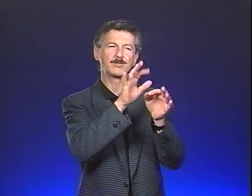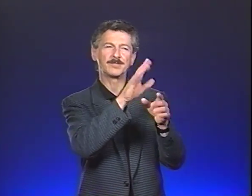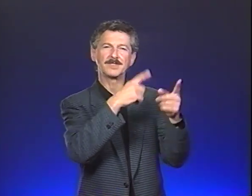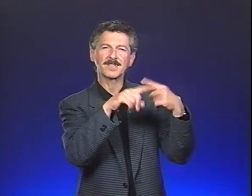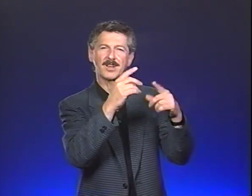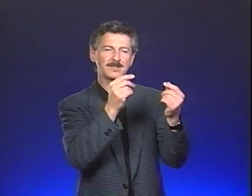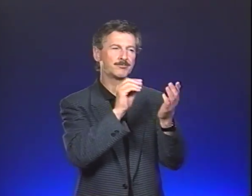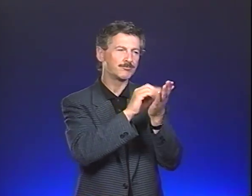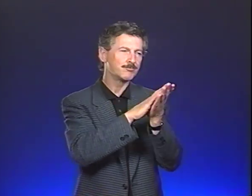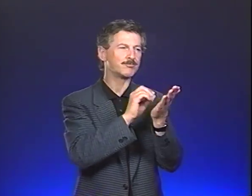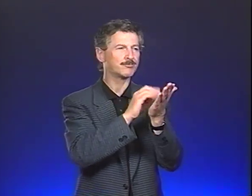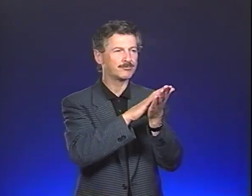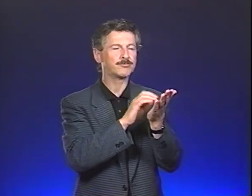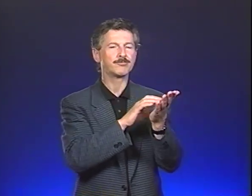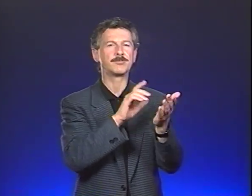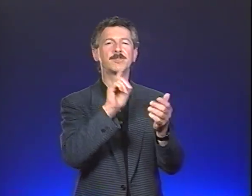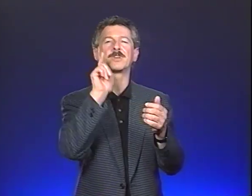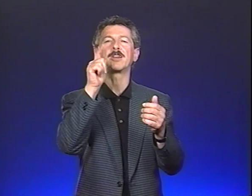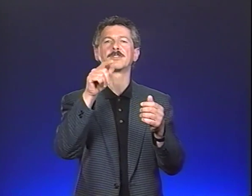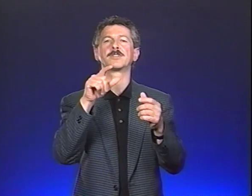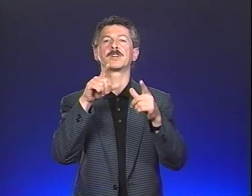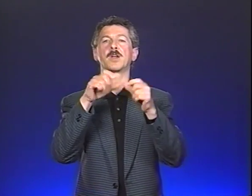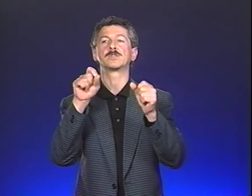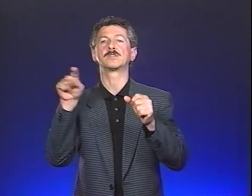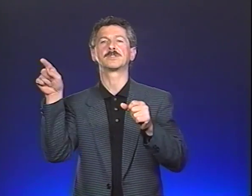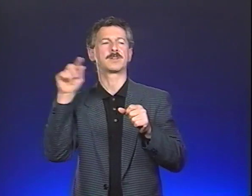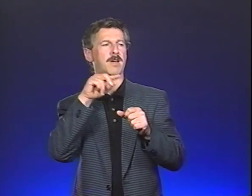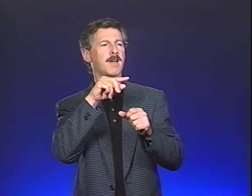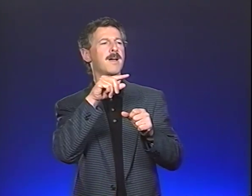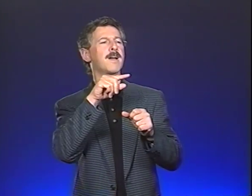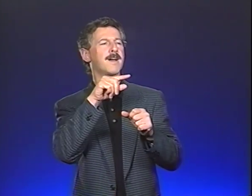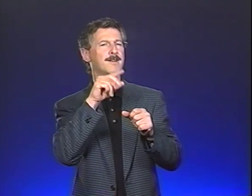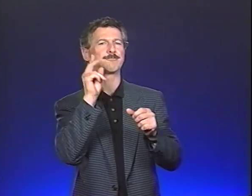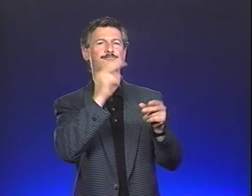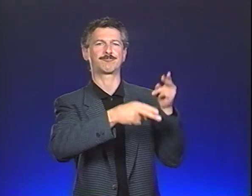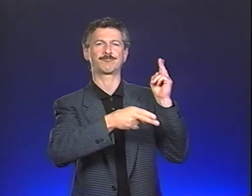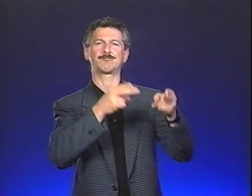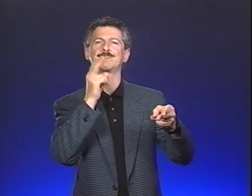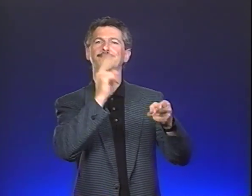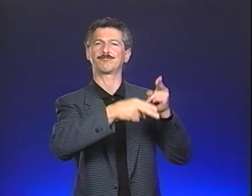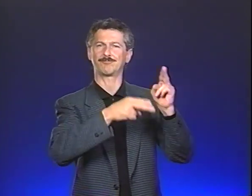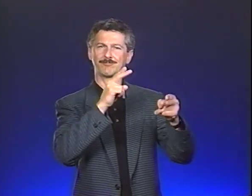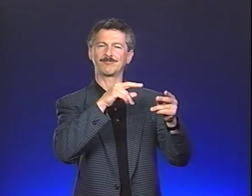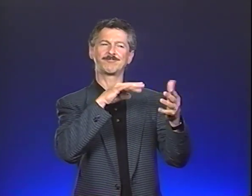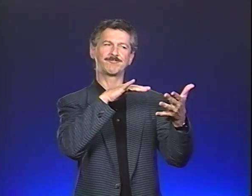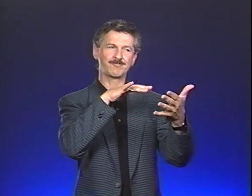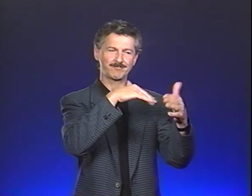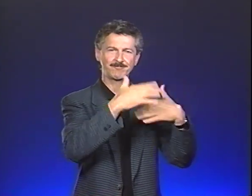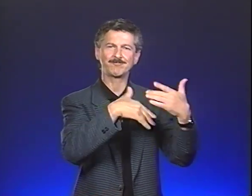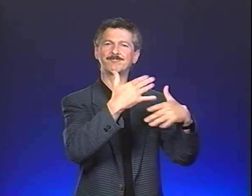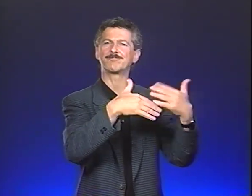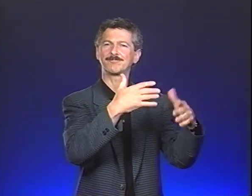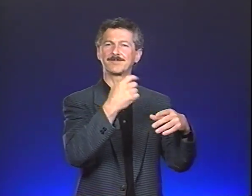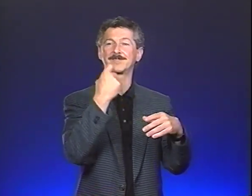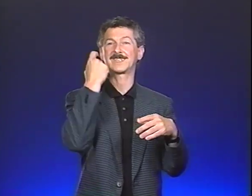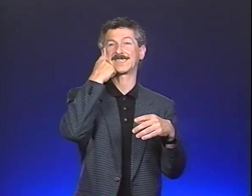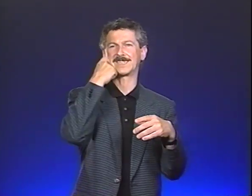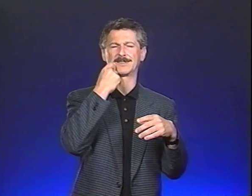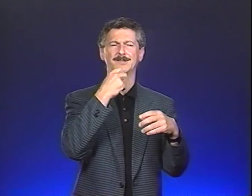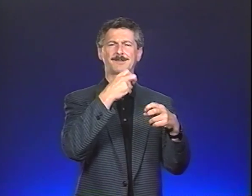Stokoe continued to develop his notation system and to record American Sign Language signs, and was later joined by other linguists who began